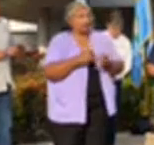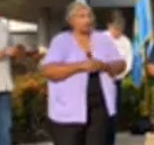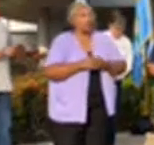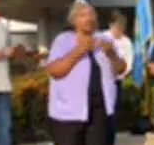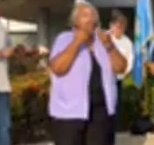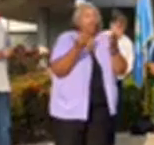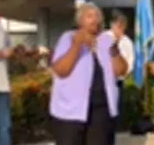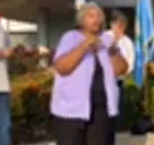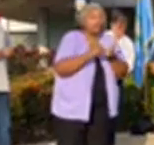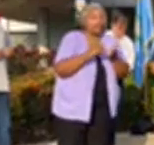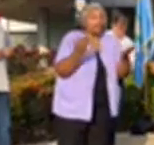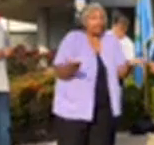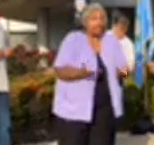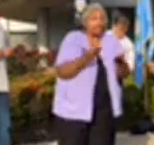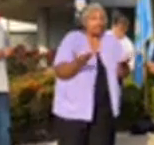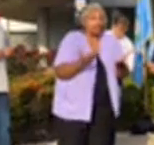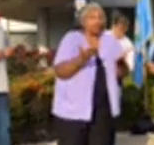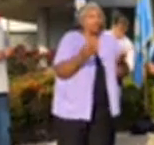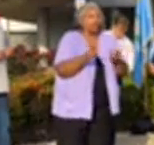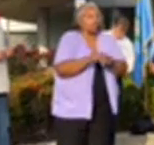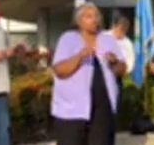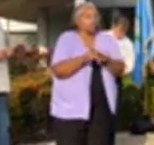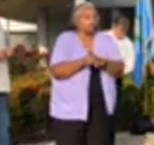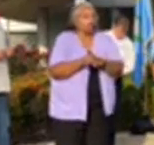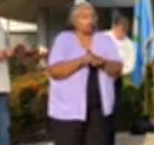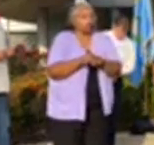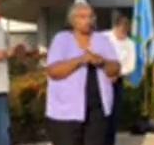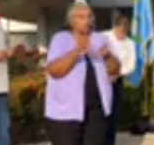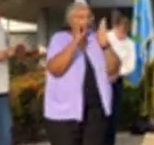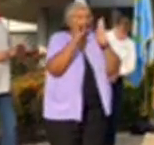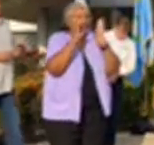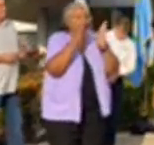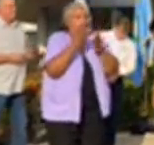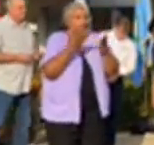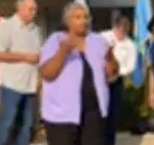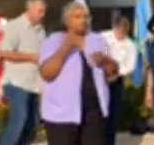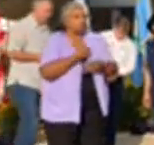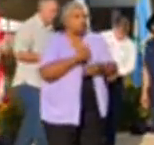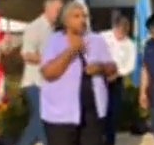Thank you again for being here and covering what we have to say collectively.